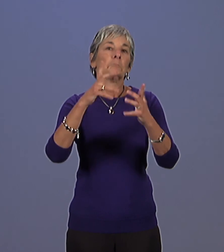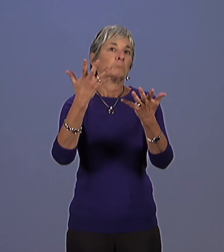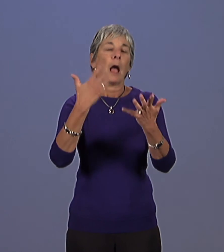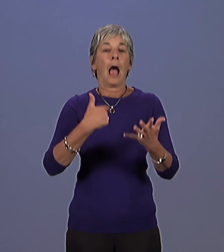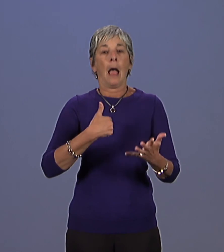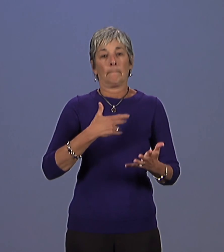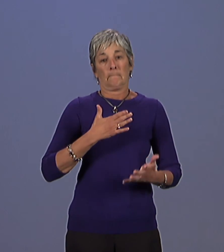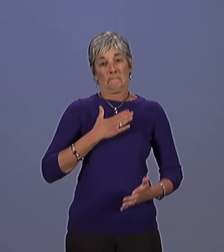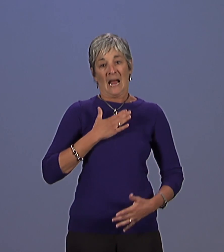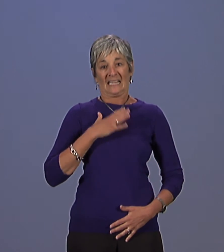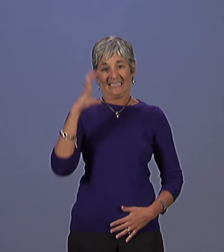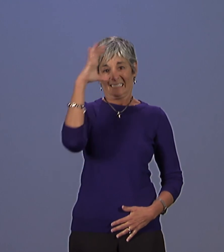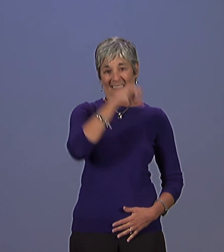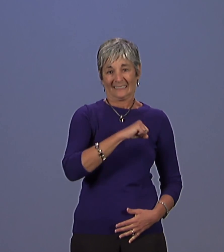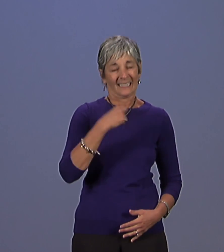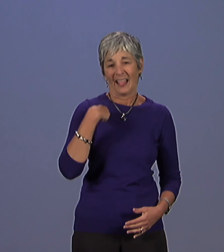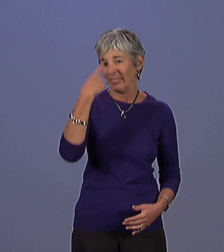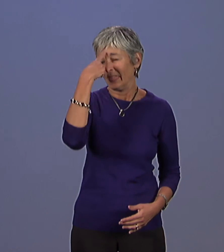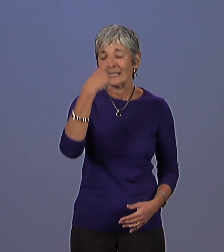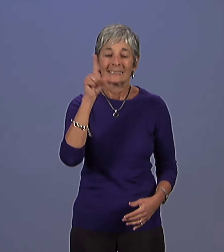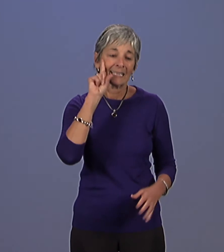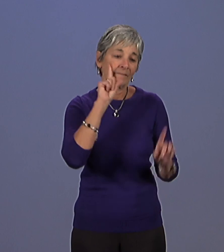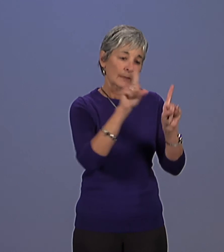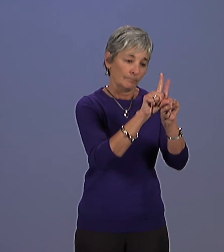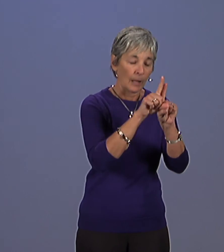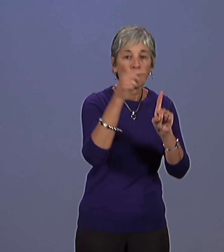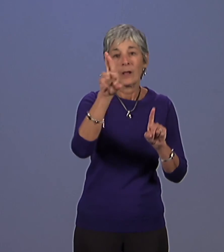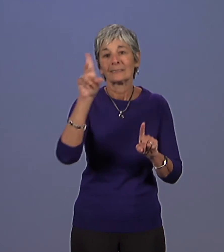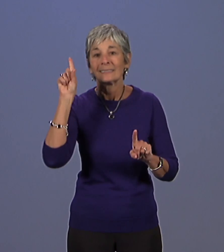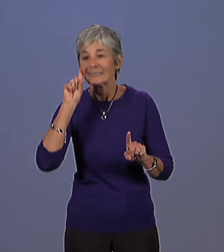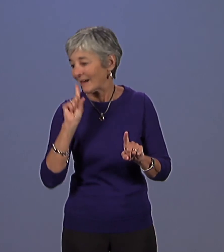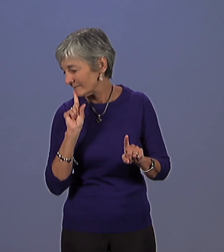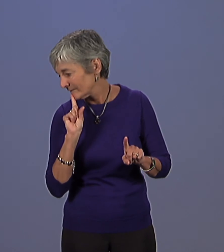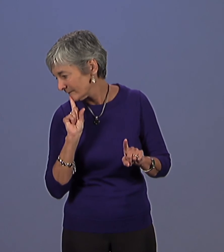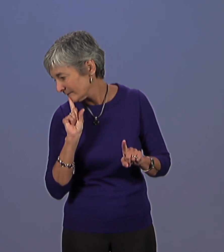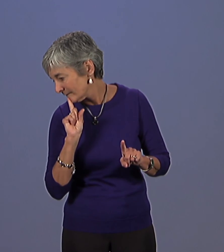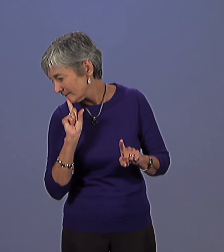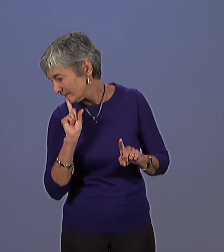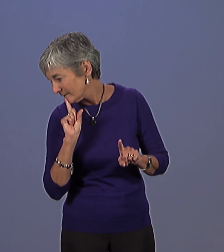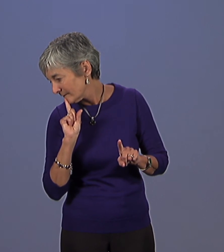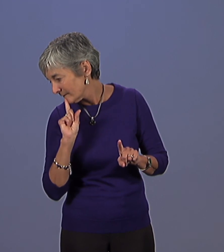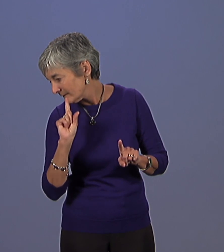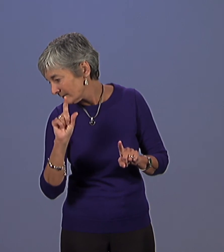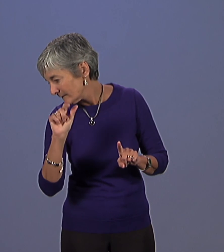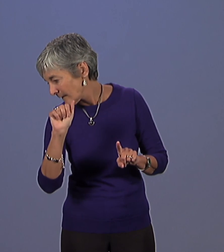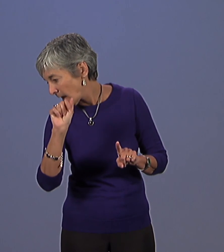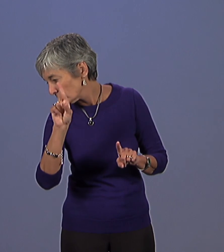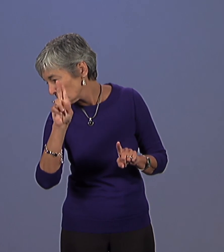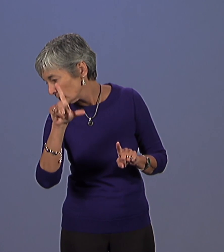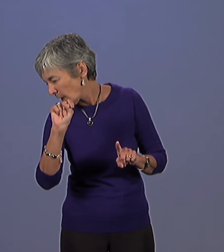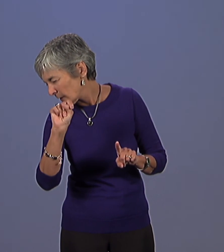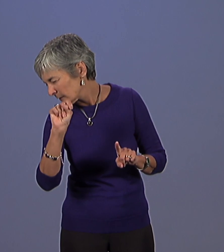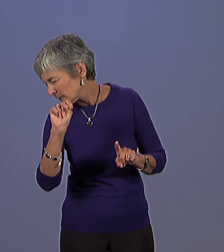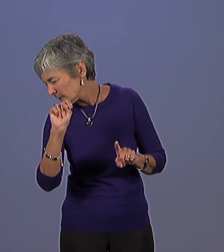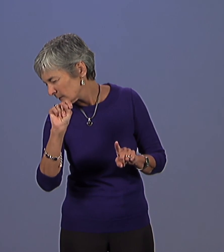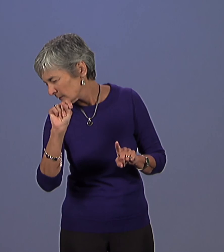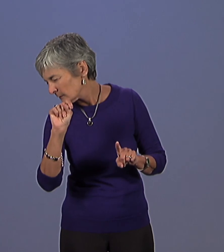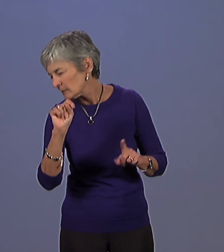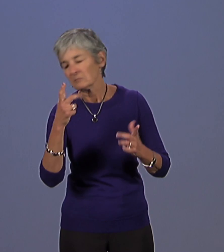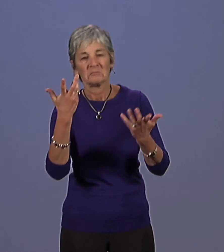But my own guess would be that there would not be much difference between deaf mentored children and